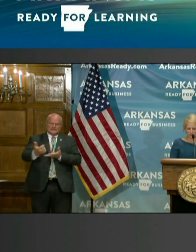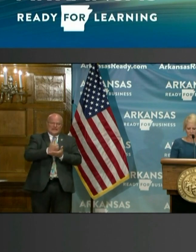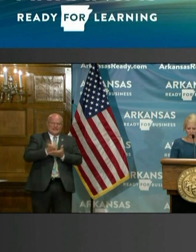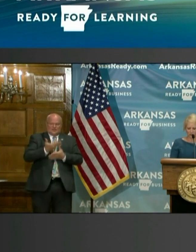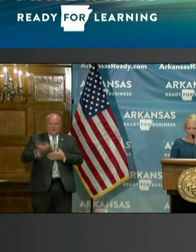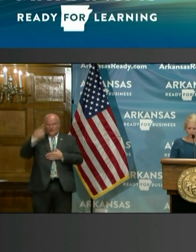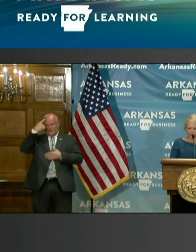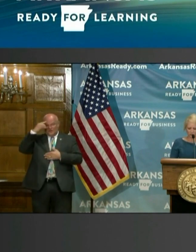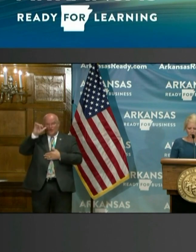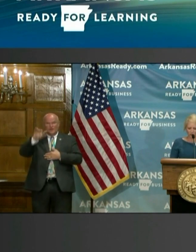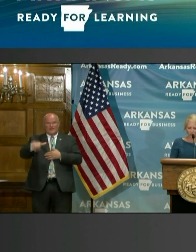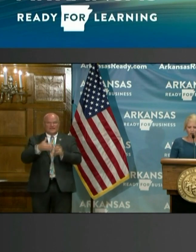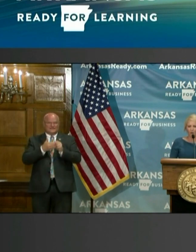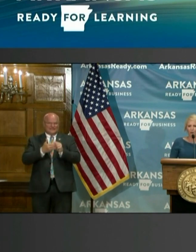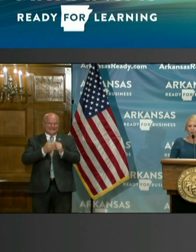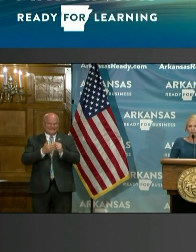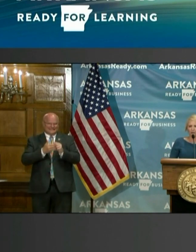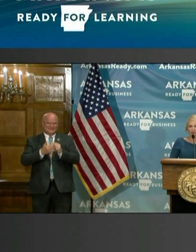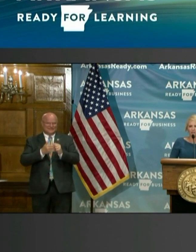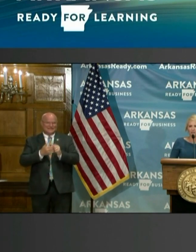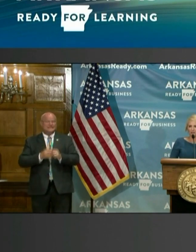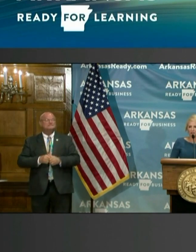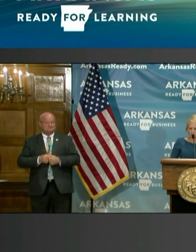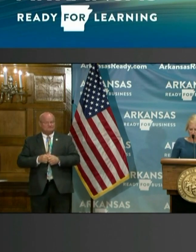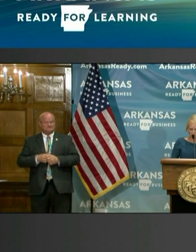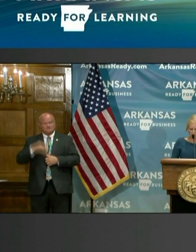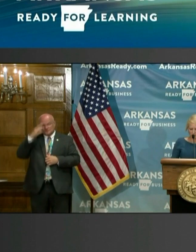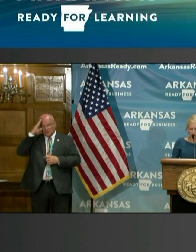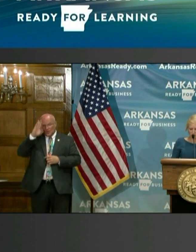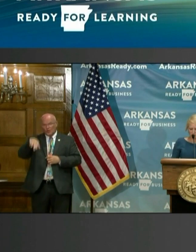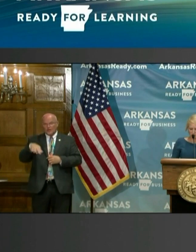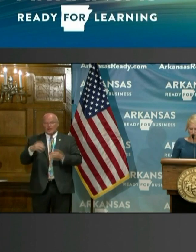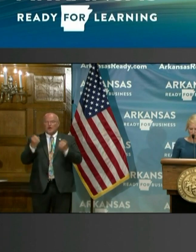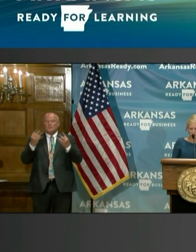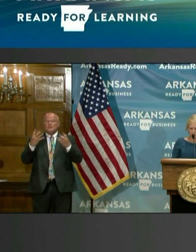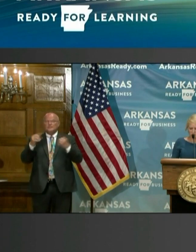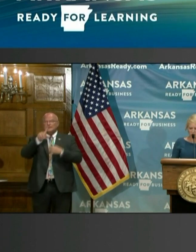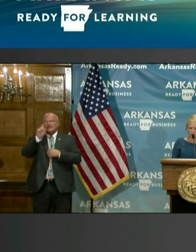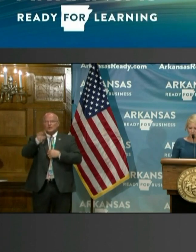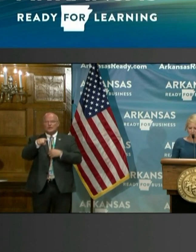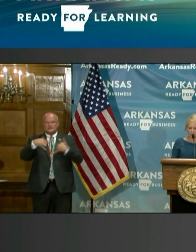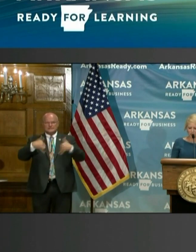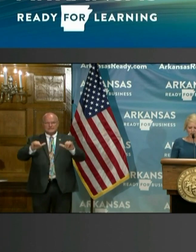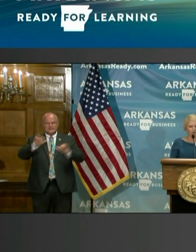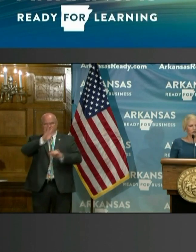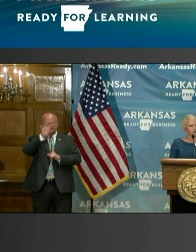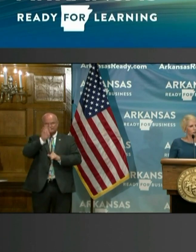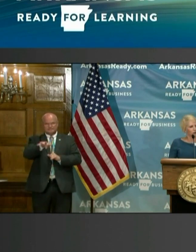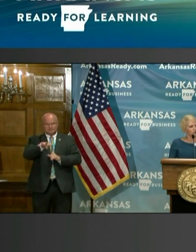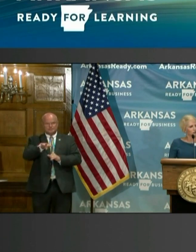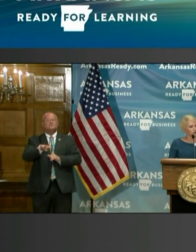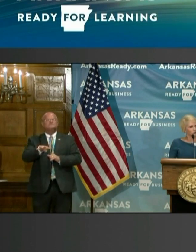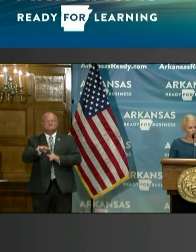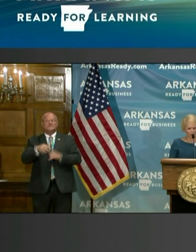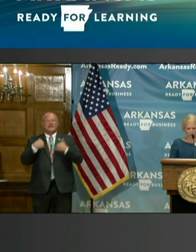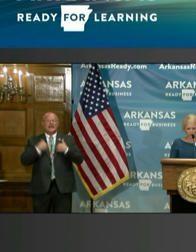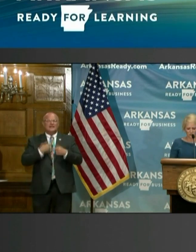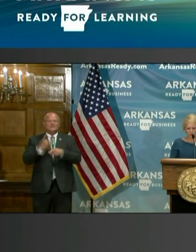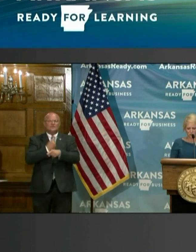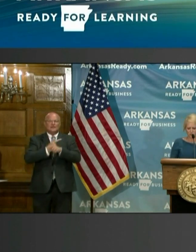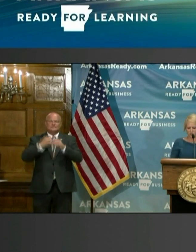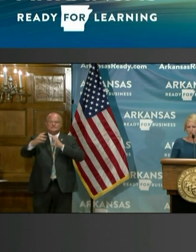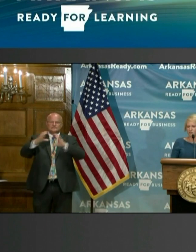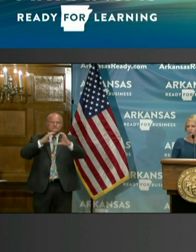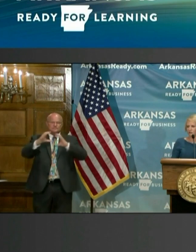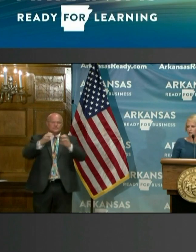that flexibility. While we acknowledge that there are still many unanswered questions, we will continue to have regular